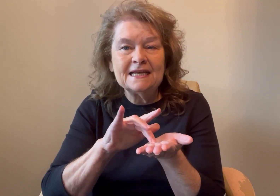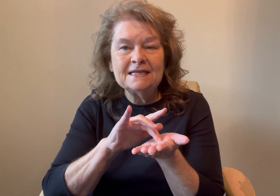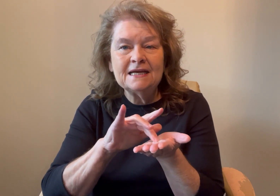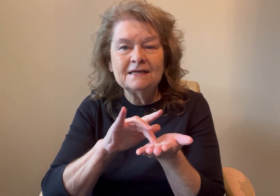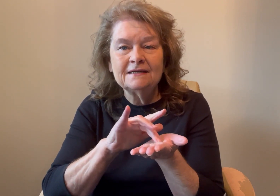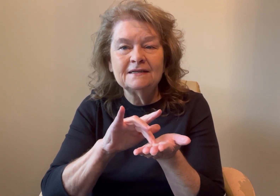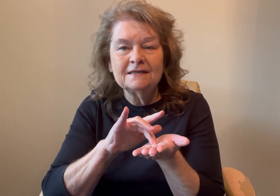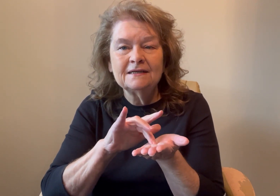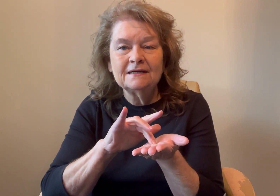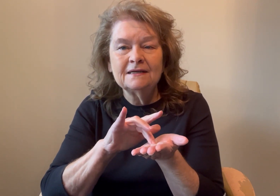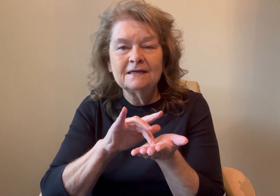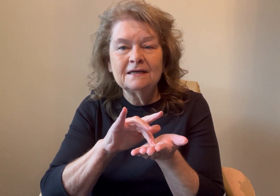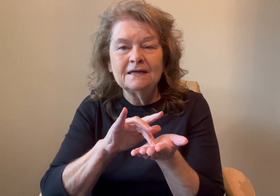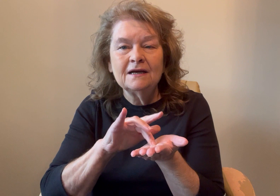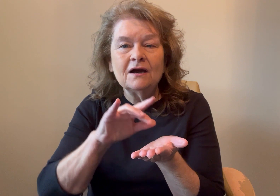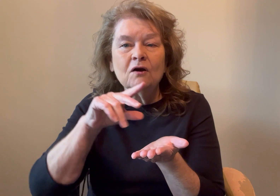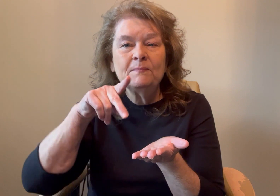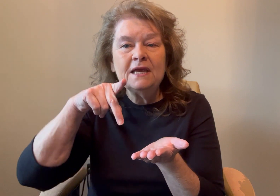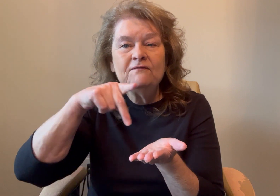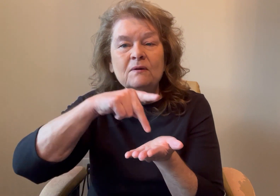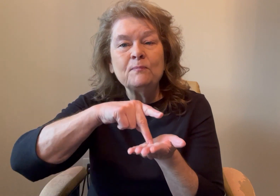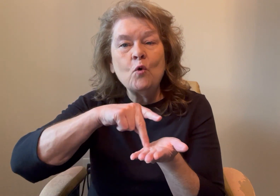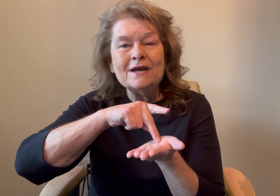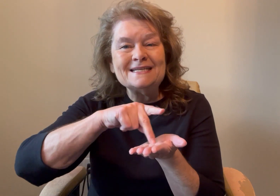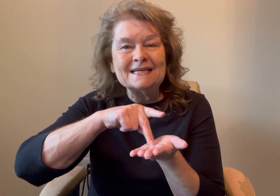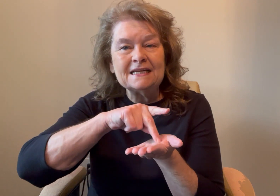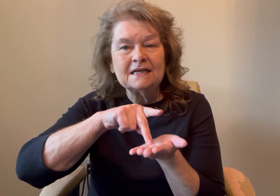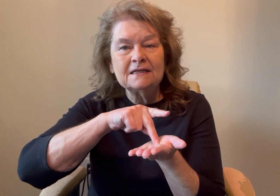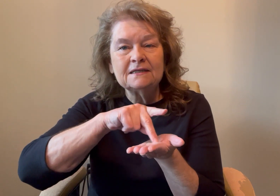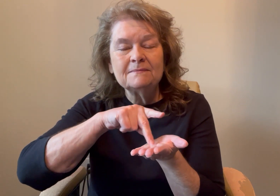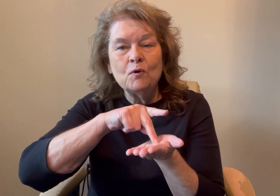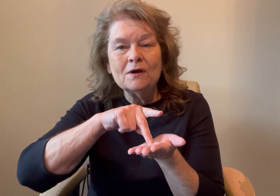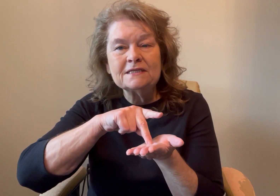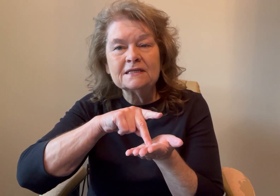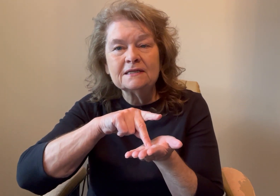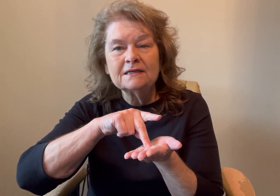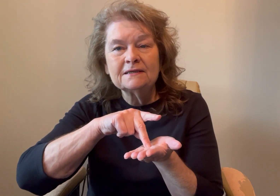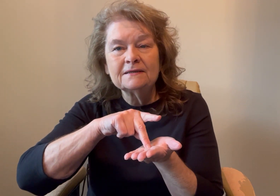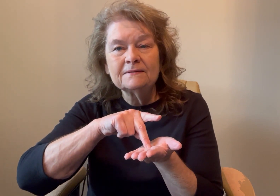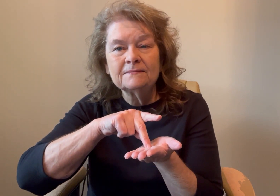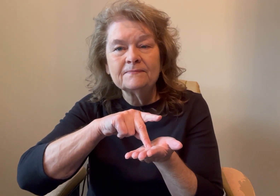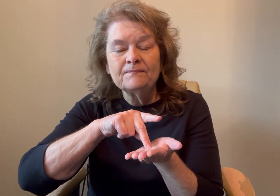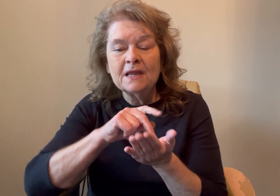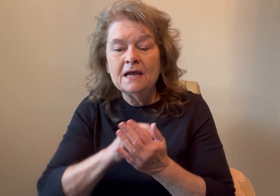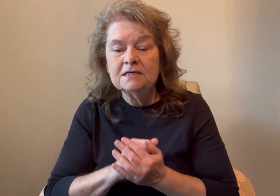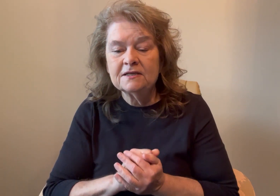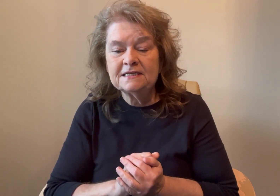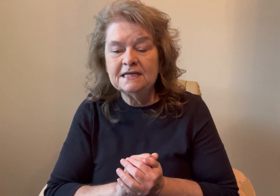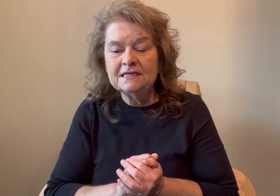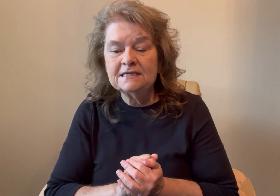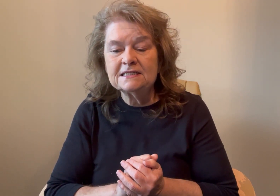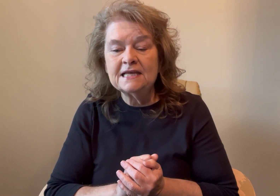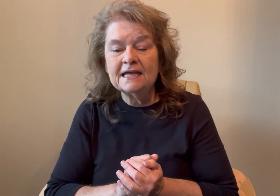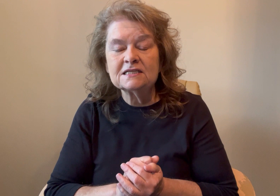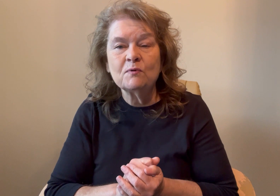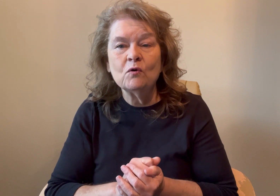Medicine. Or P for poison. Poison. So the sentence is, that is